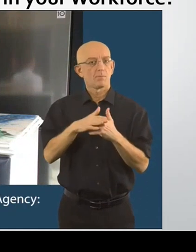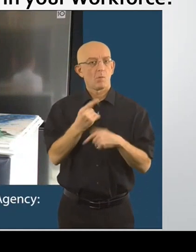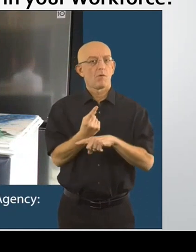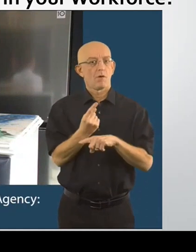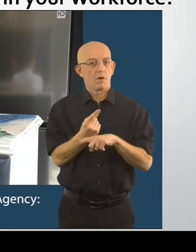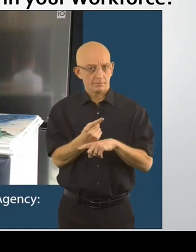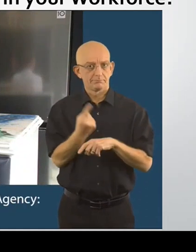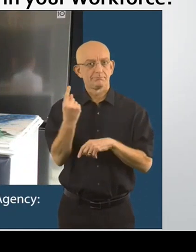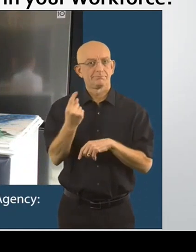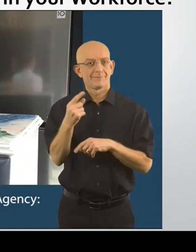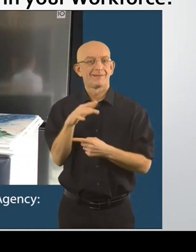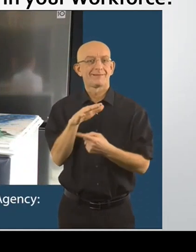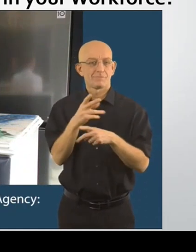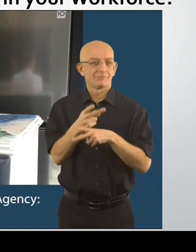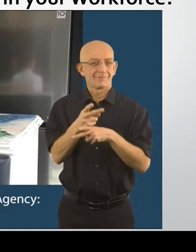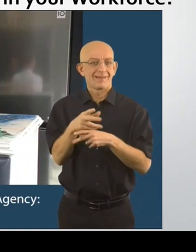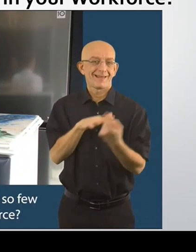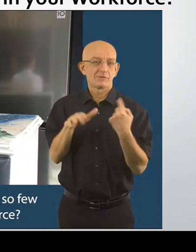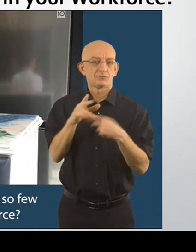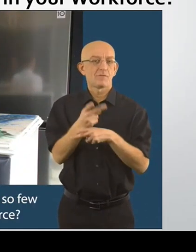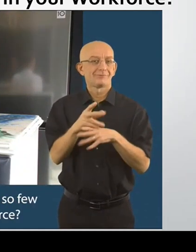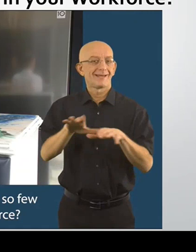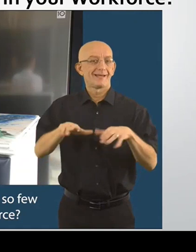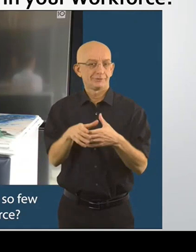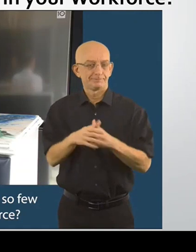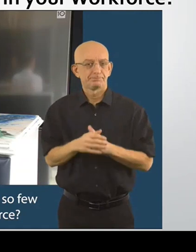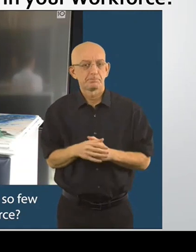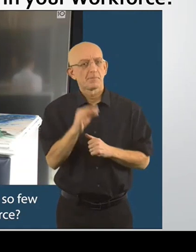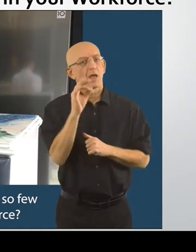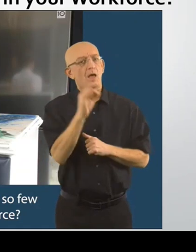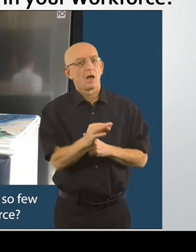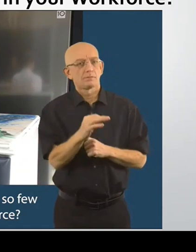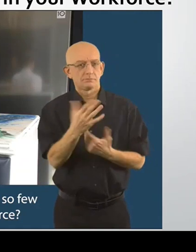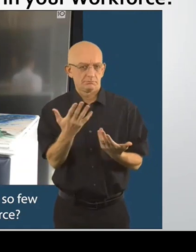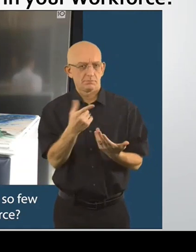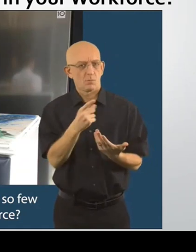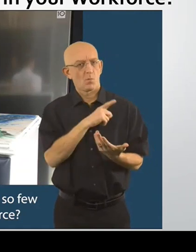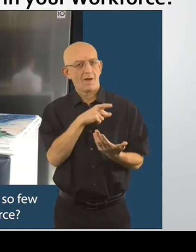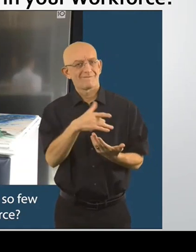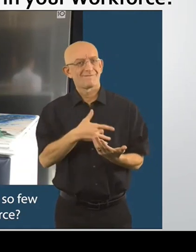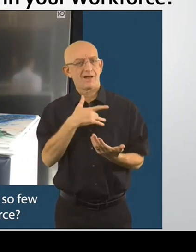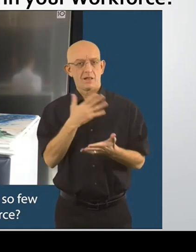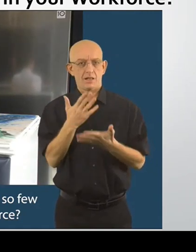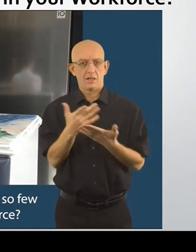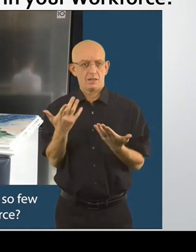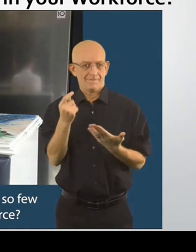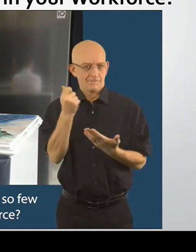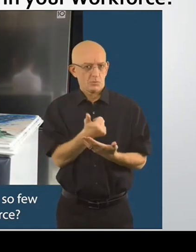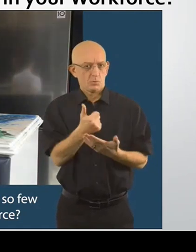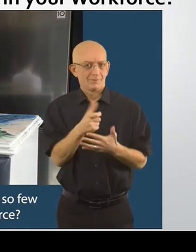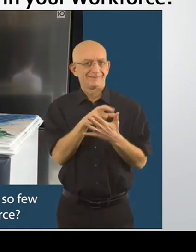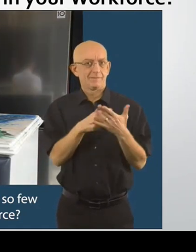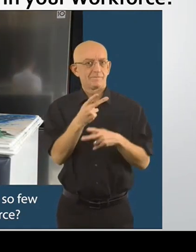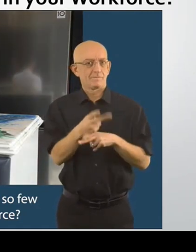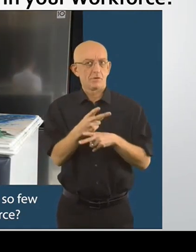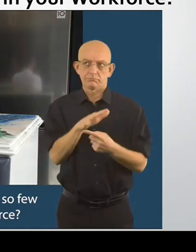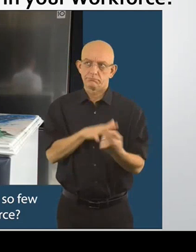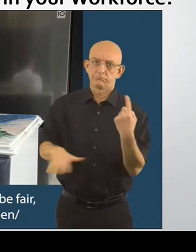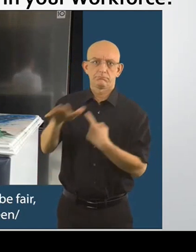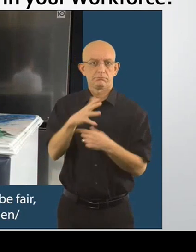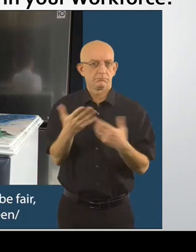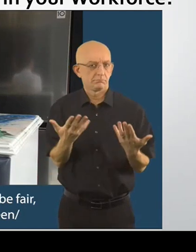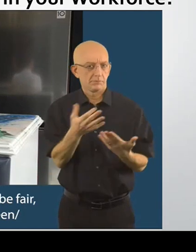Pelton, foster carer for the National Fostering Agency. So why then do you think there are so few disabled foster carers in